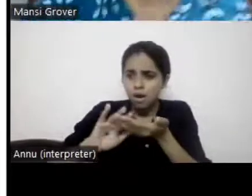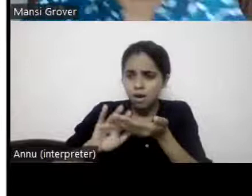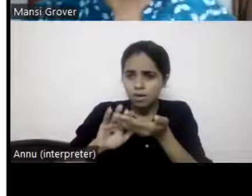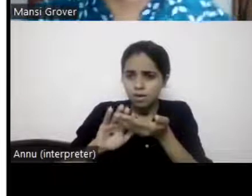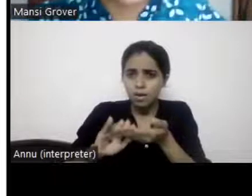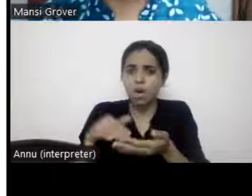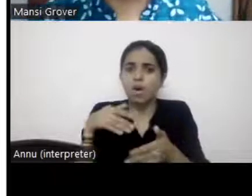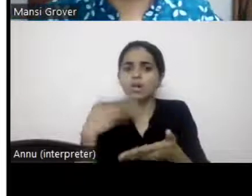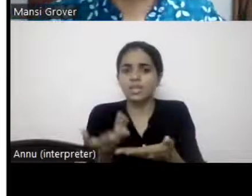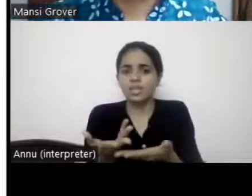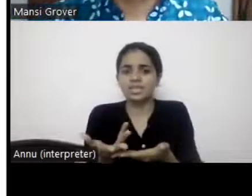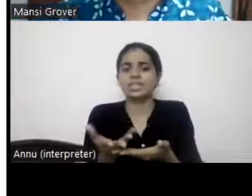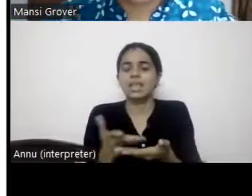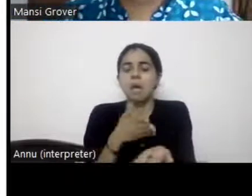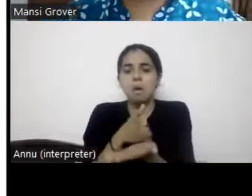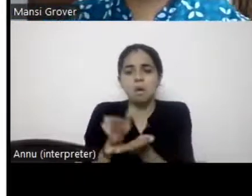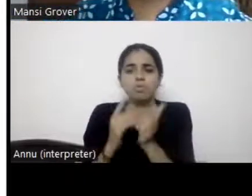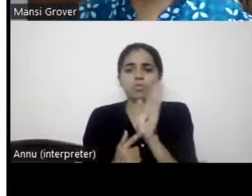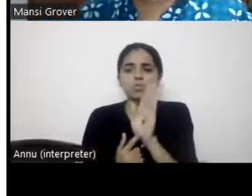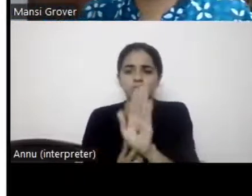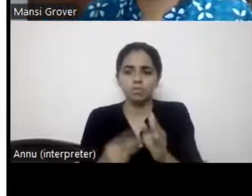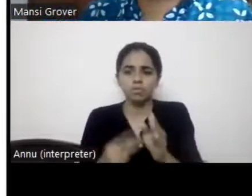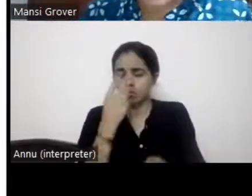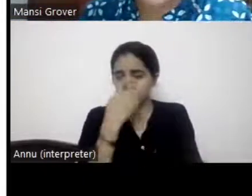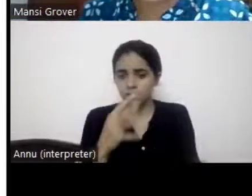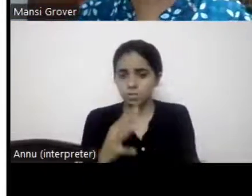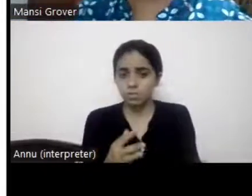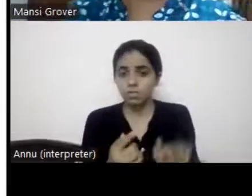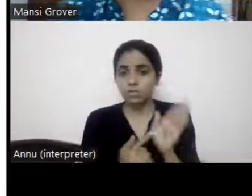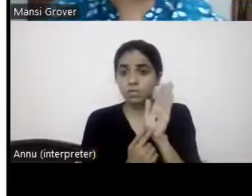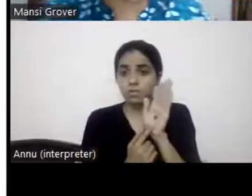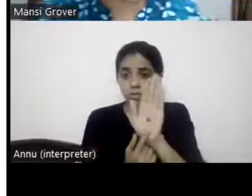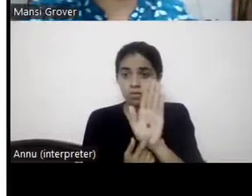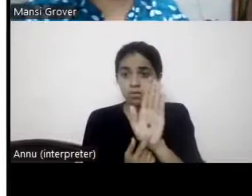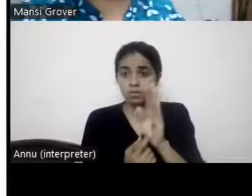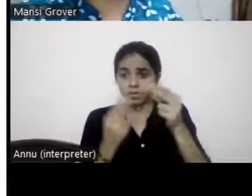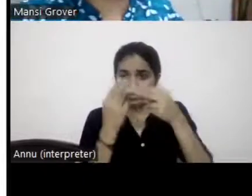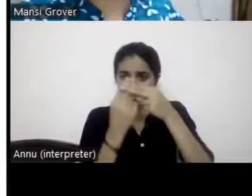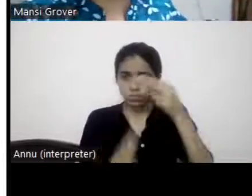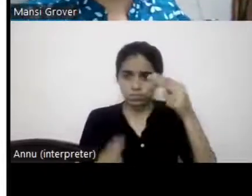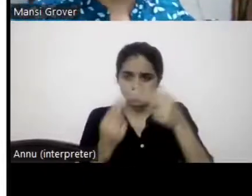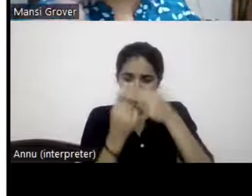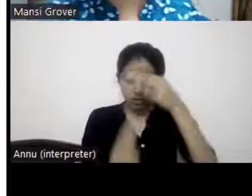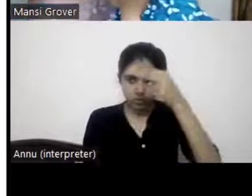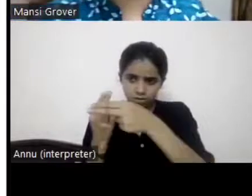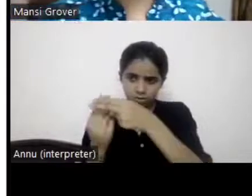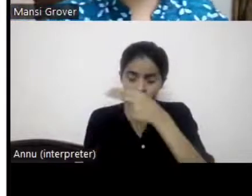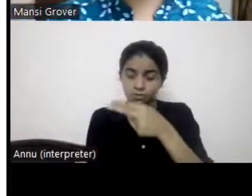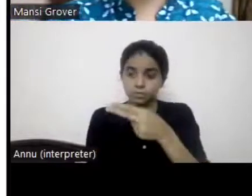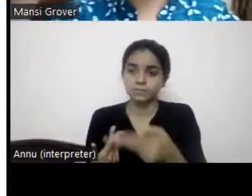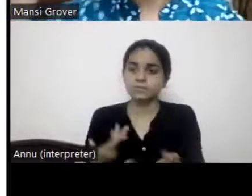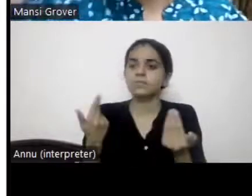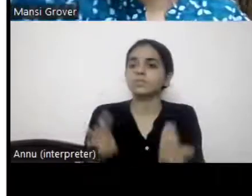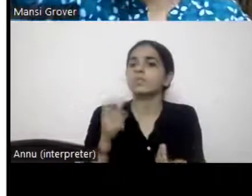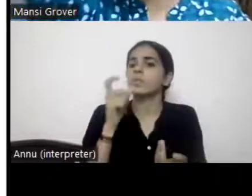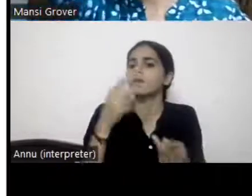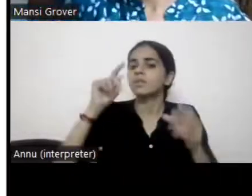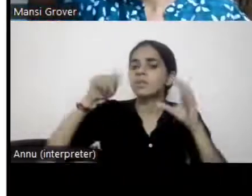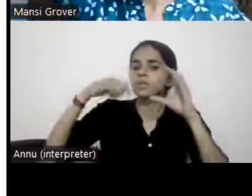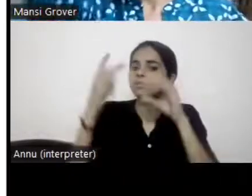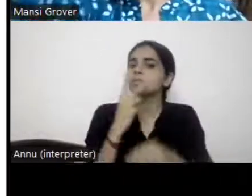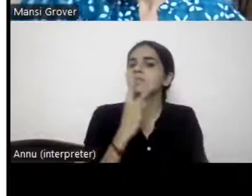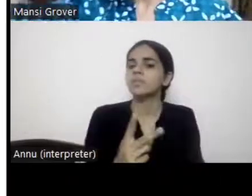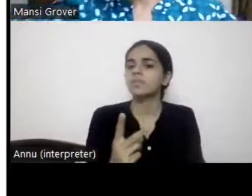signifies blindness. So when we look at the cloud of stories behind blindness, this is what we see. And